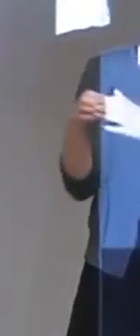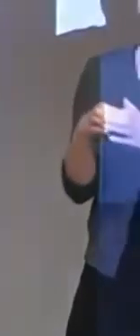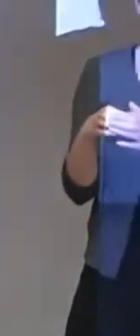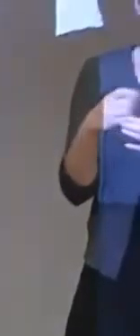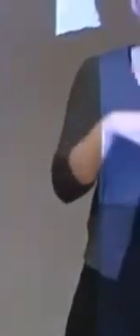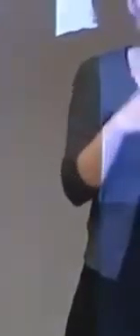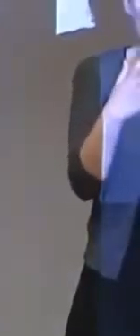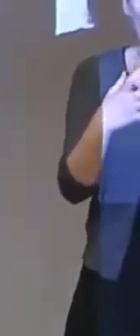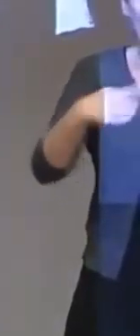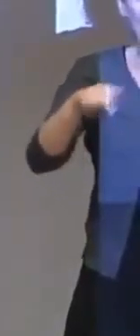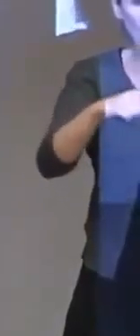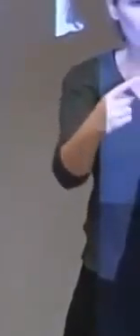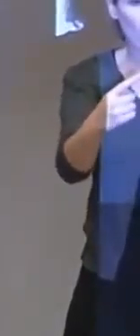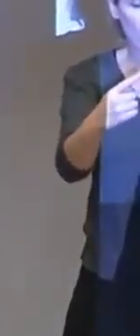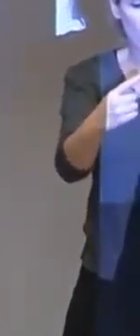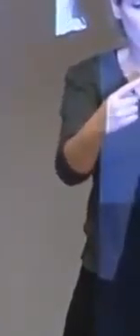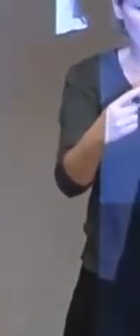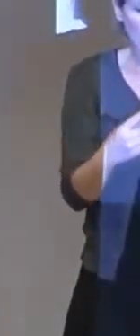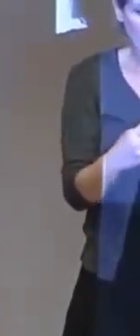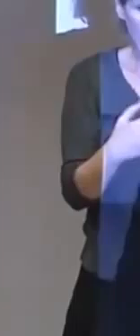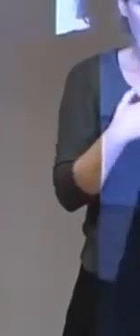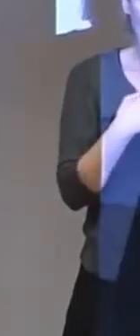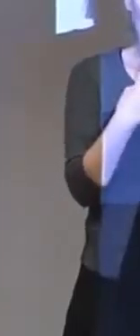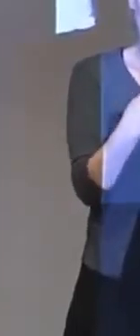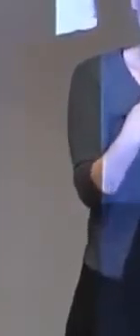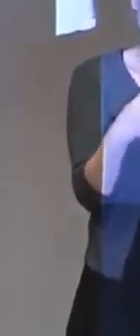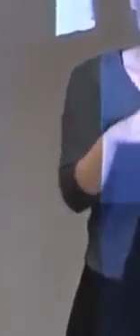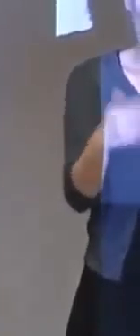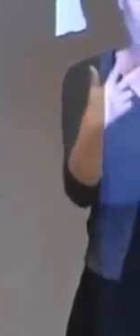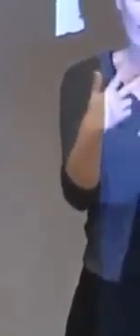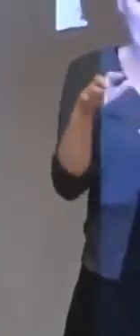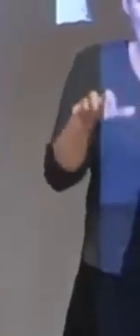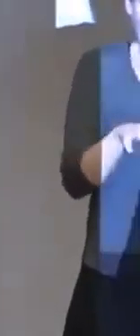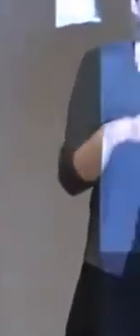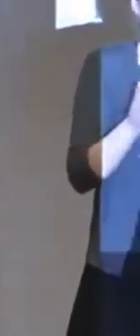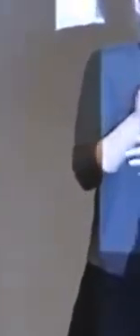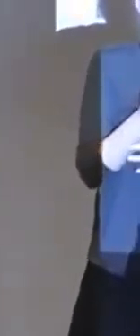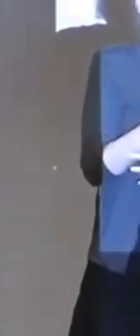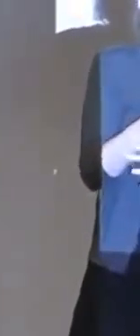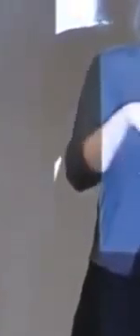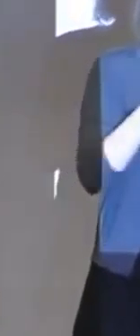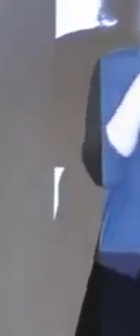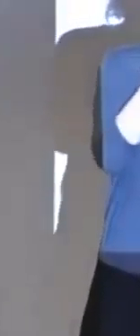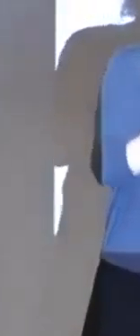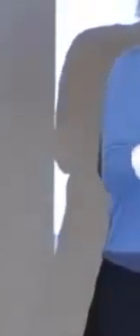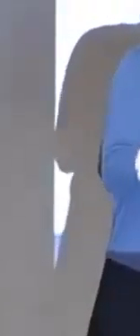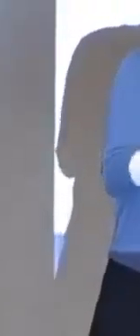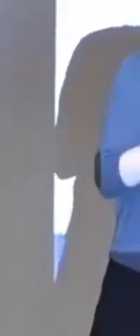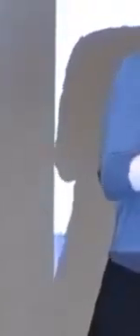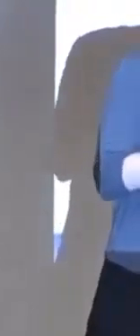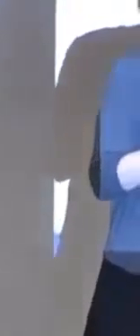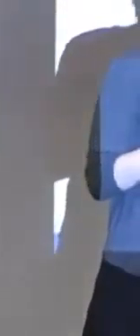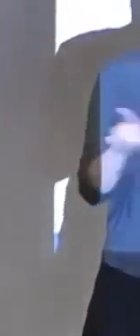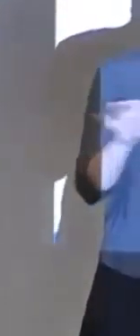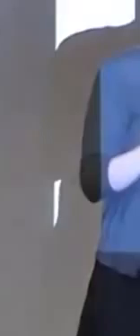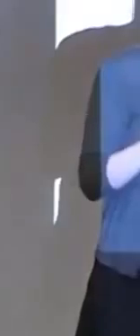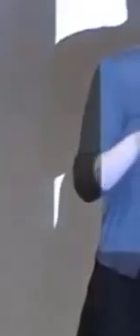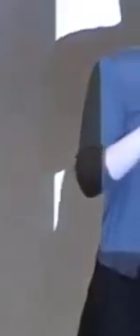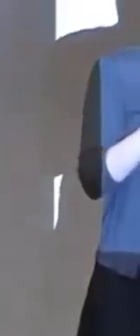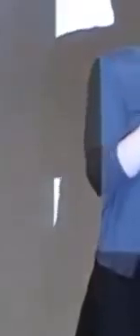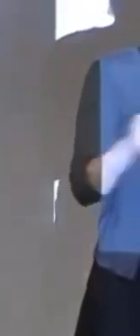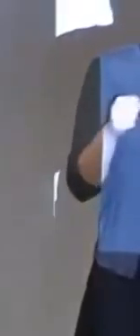forward with at least 2 to 3 action items, things that we will vote on as a community as key priorities and